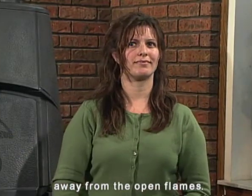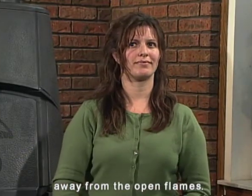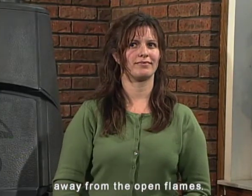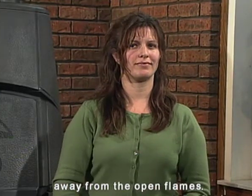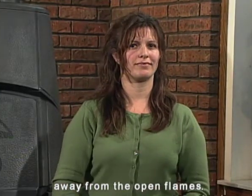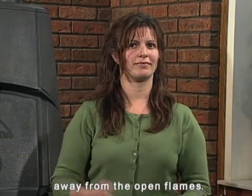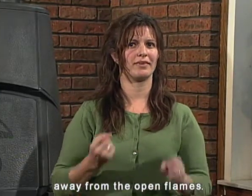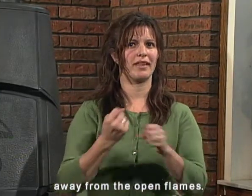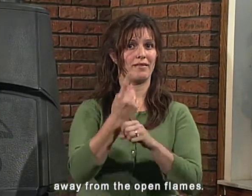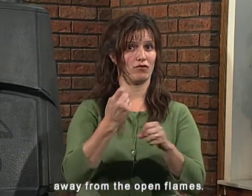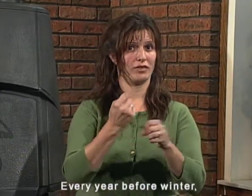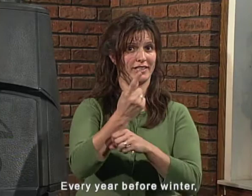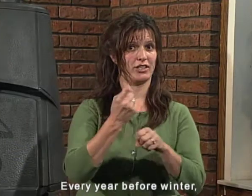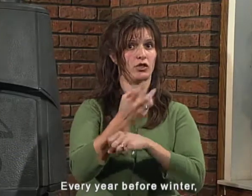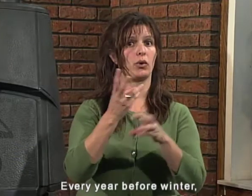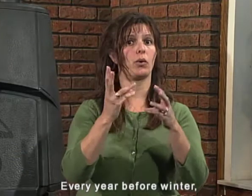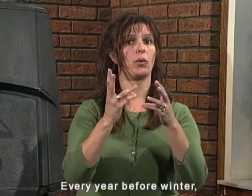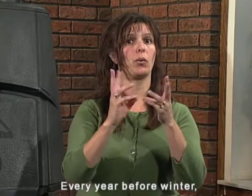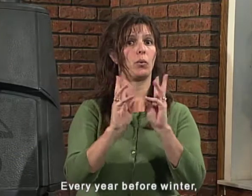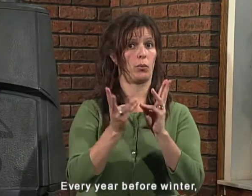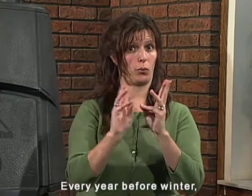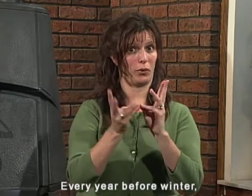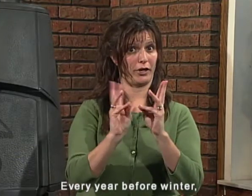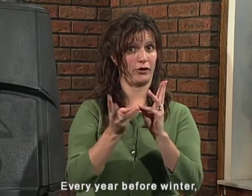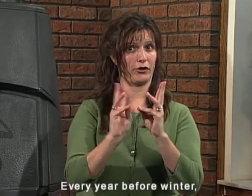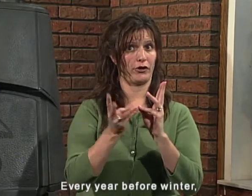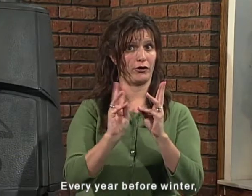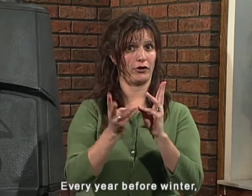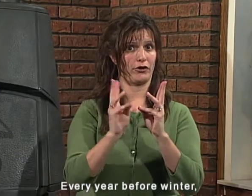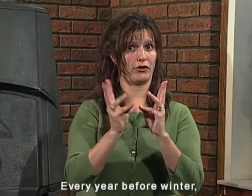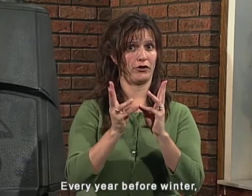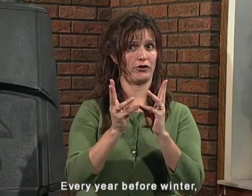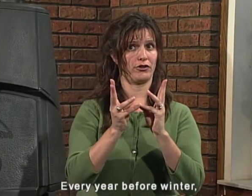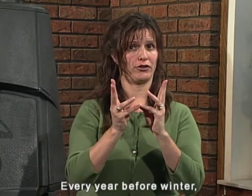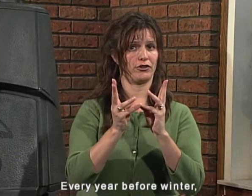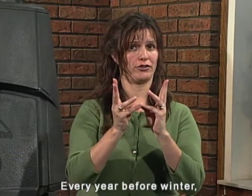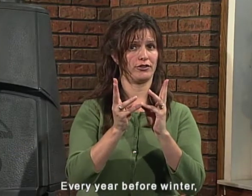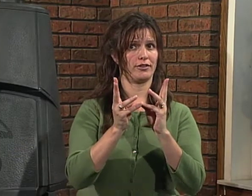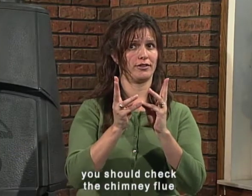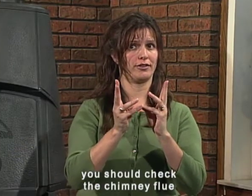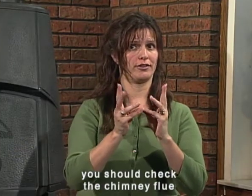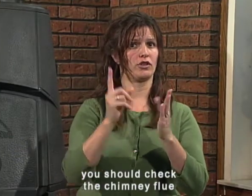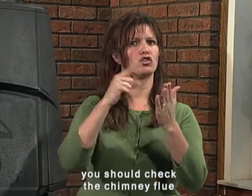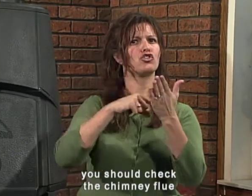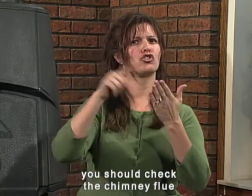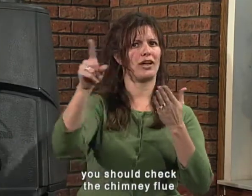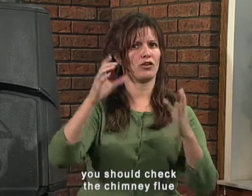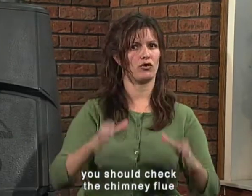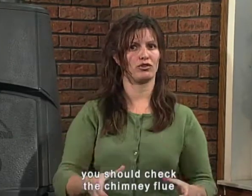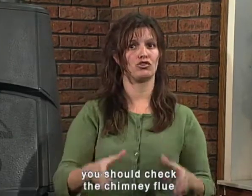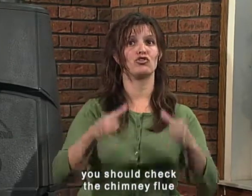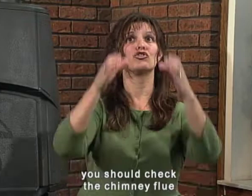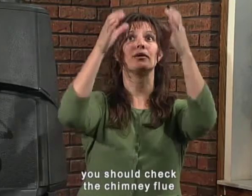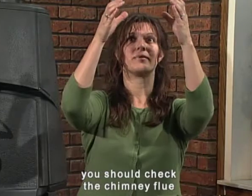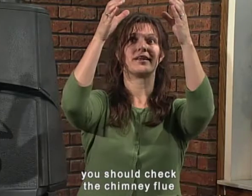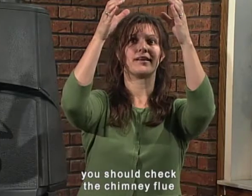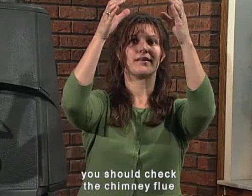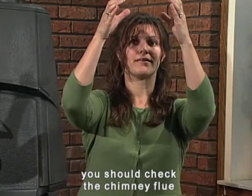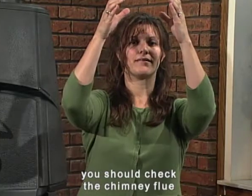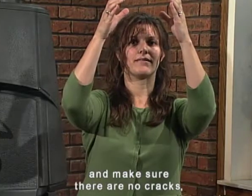Every year, before winter, you should check the chimney flue